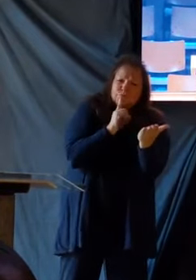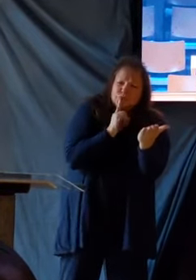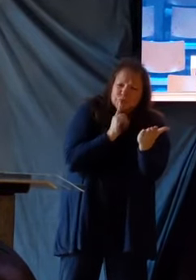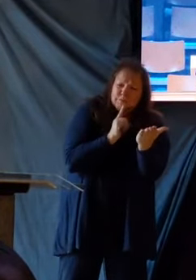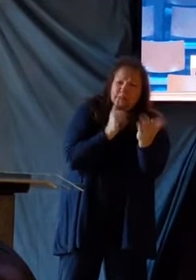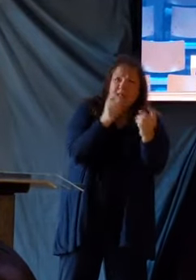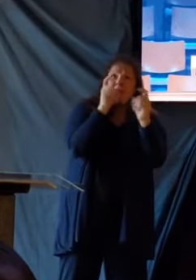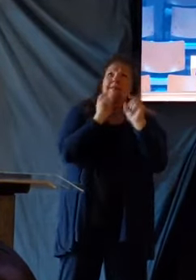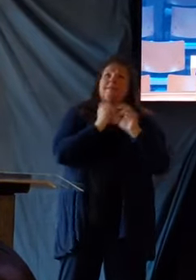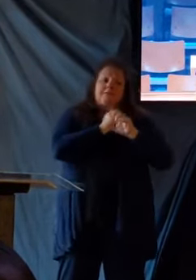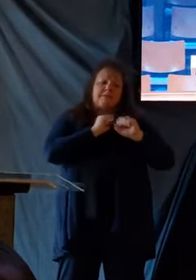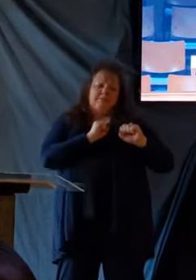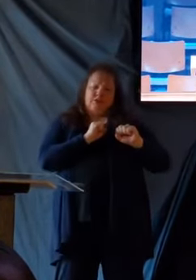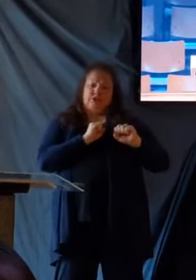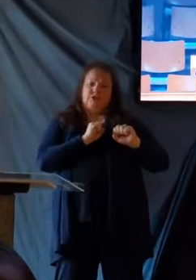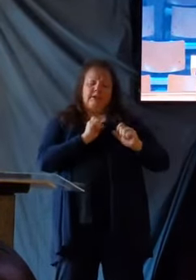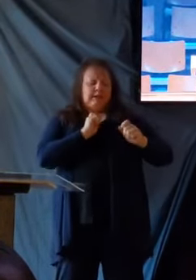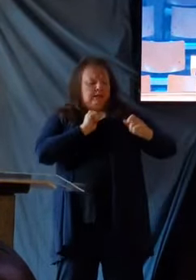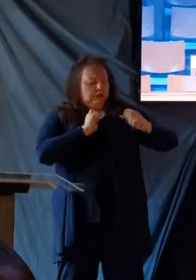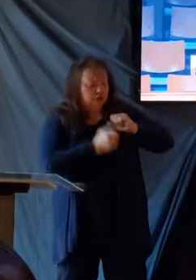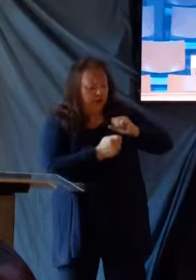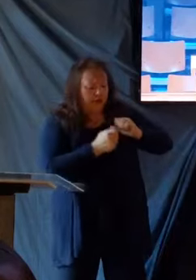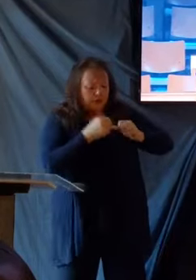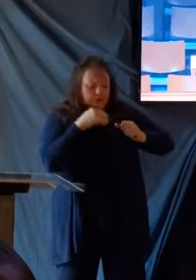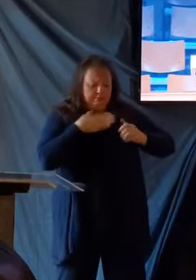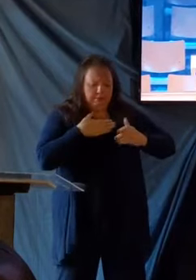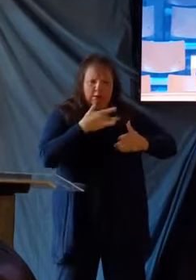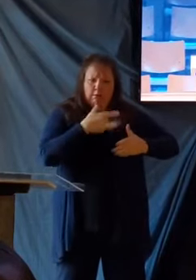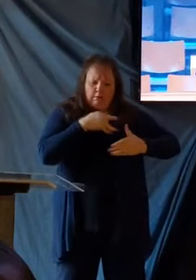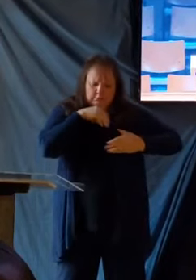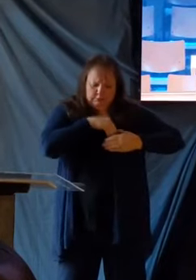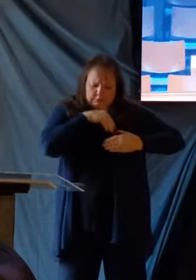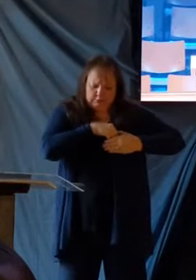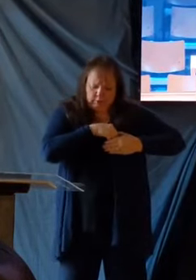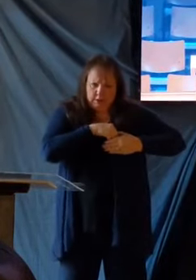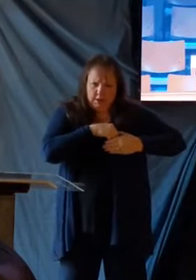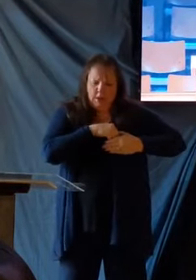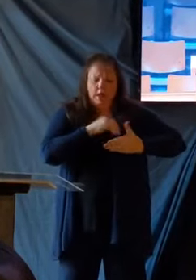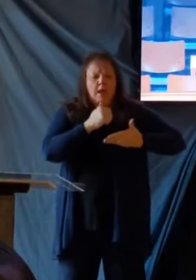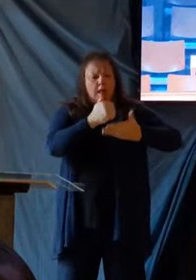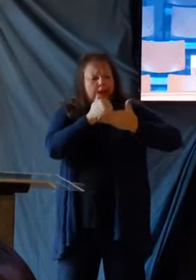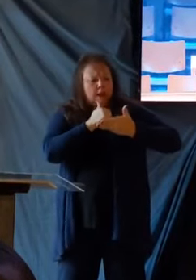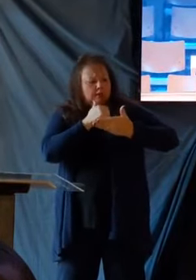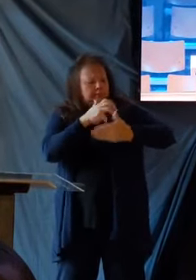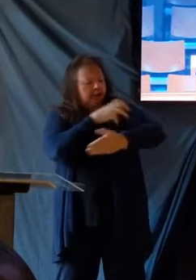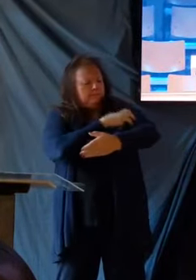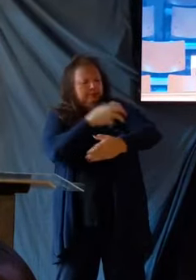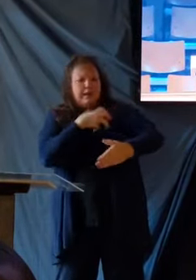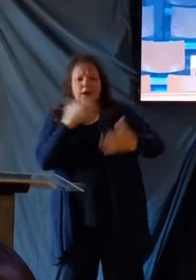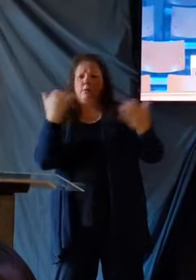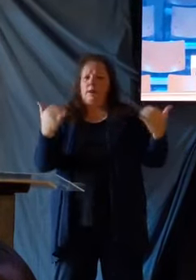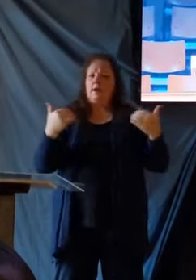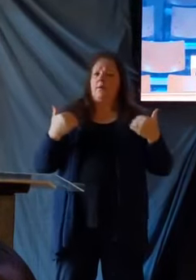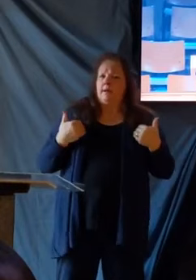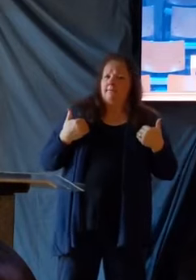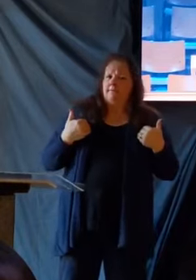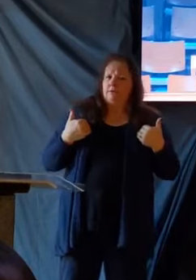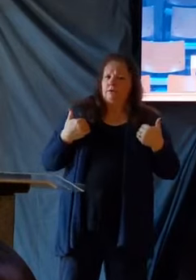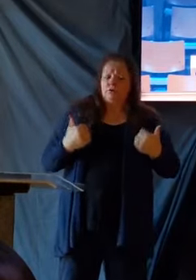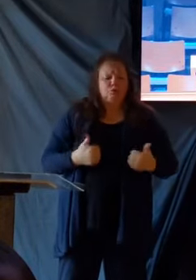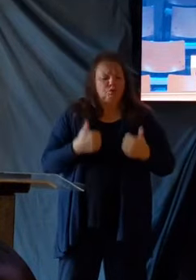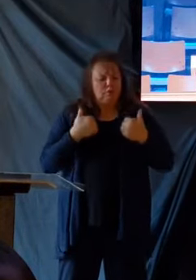brings salvation, that transforms us on the inside, that enables us and empowers us now to